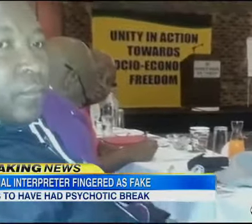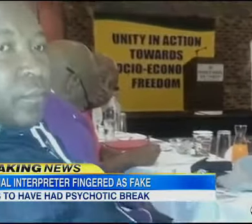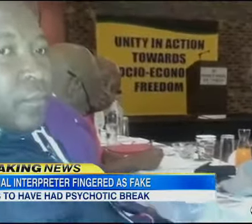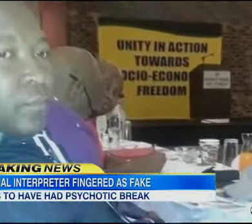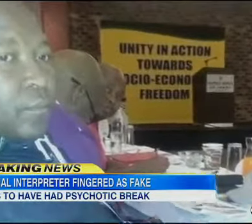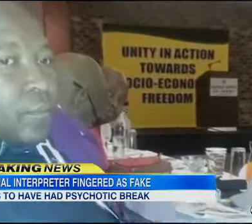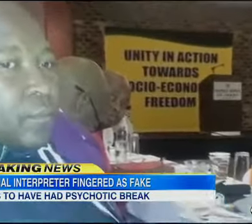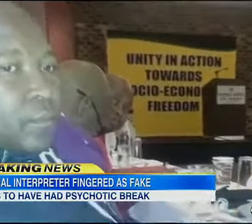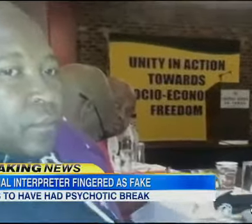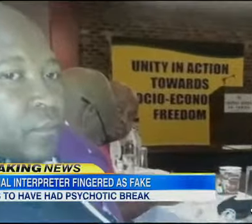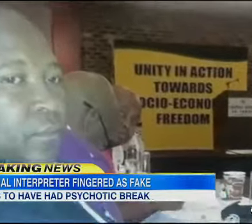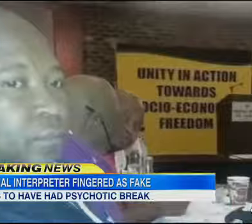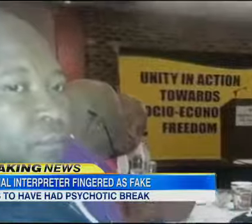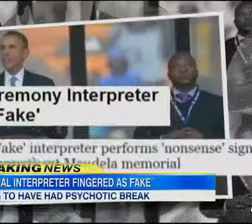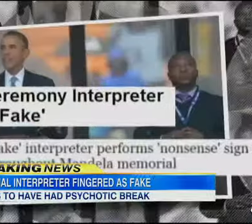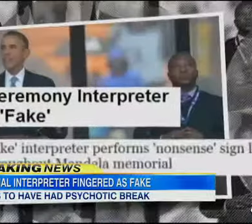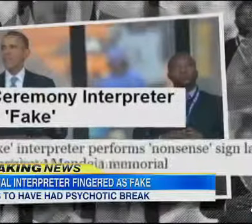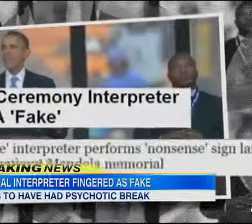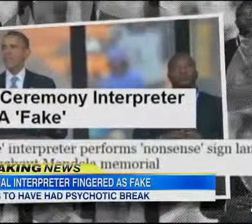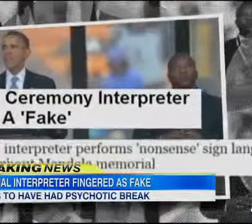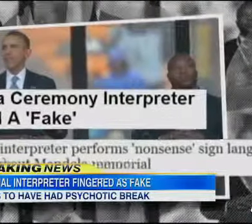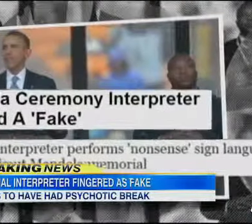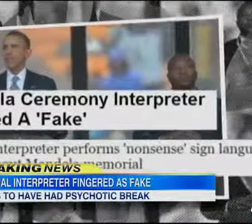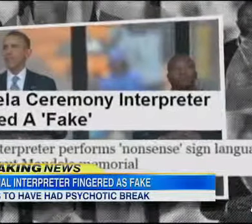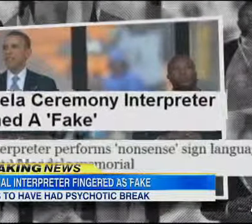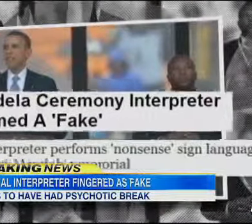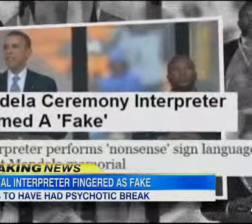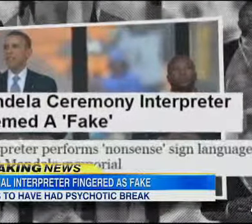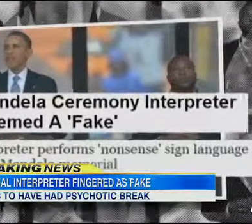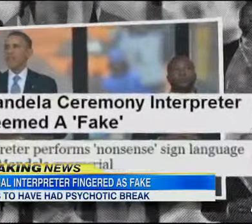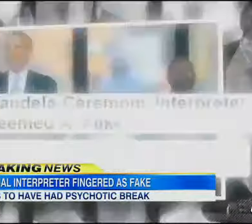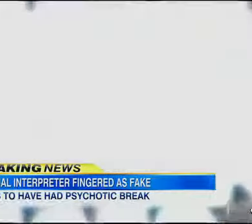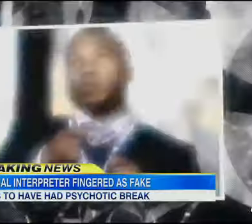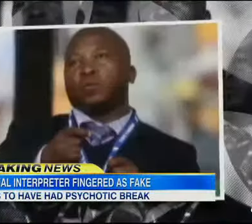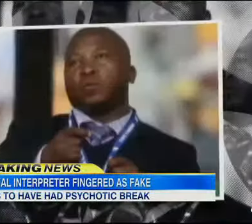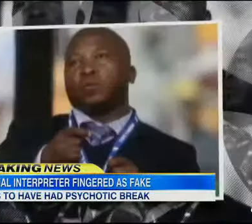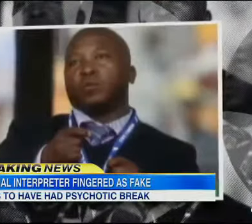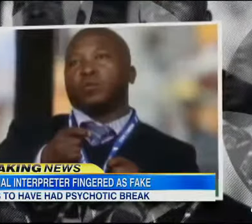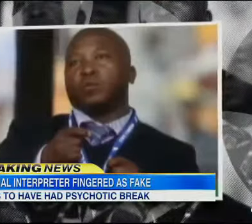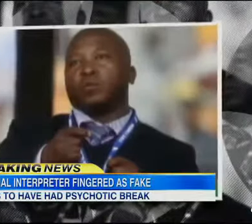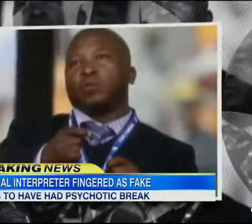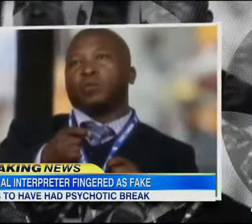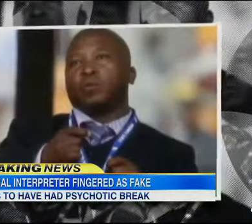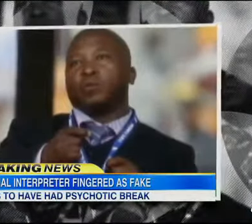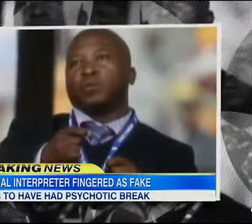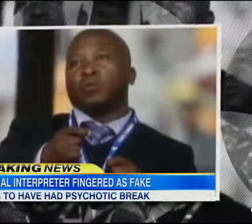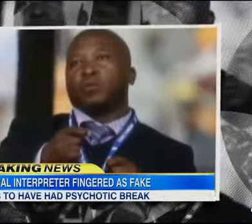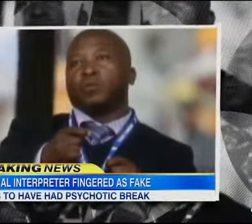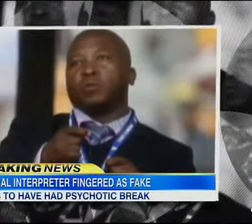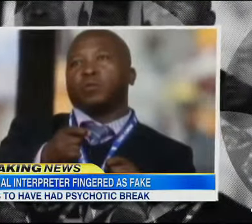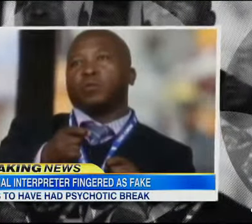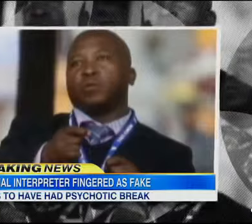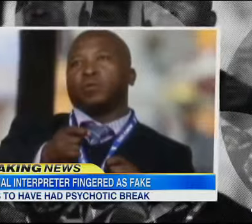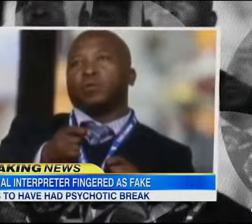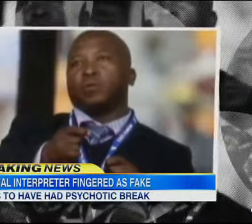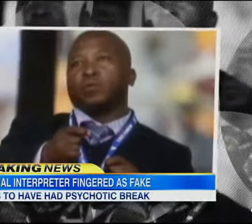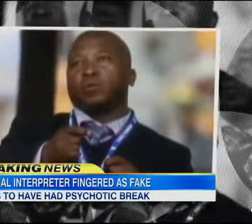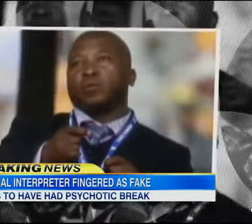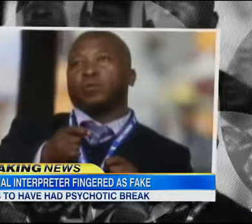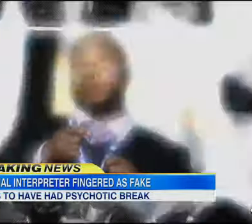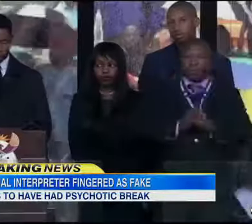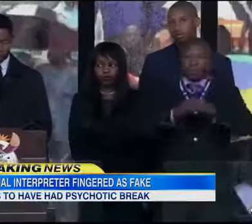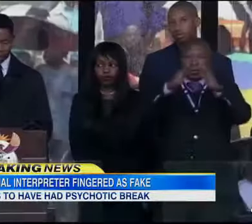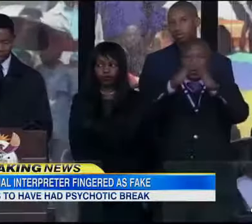Thomas Sankwajanshi says he isn't a fraud like so many have claimed, but that he had a schizophrenic episode during the